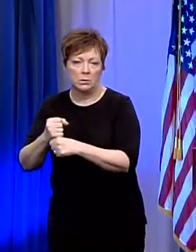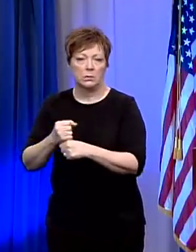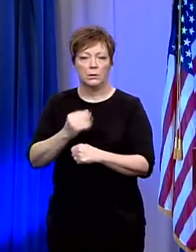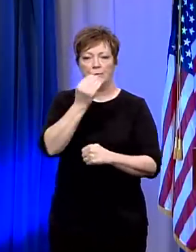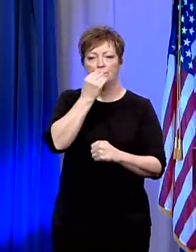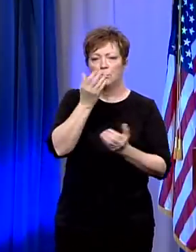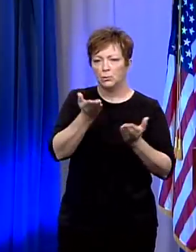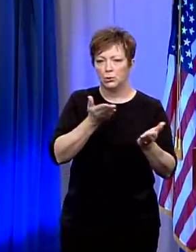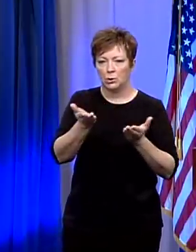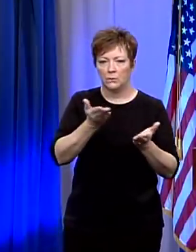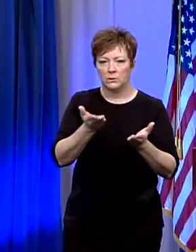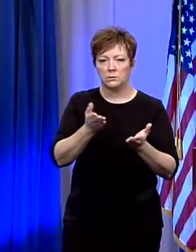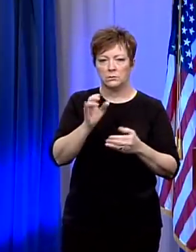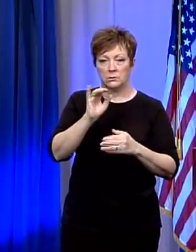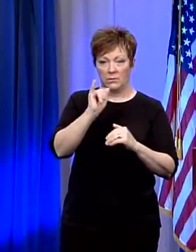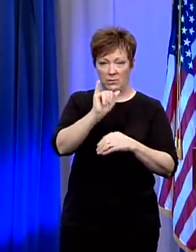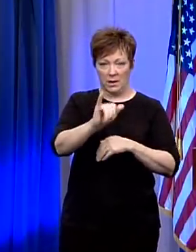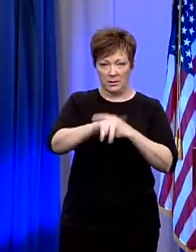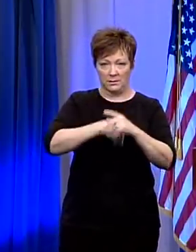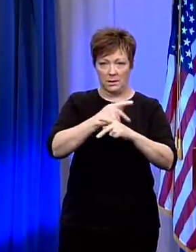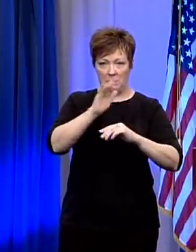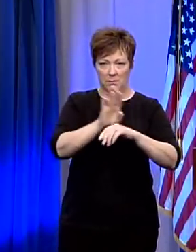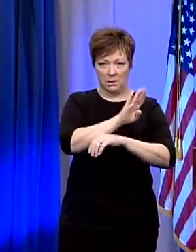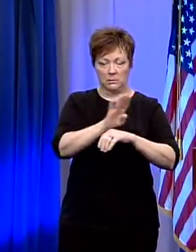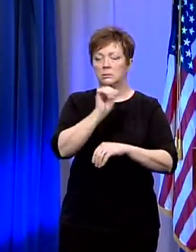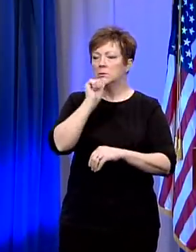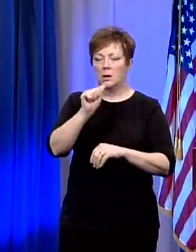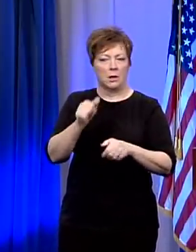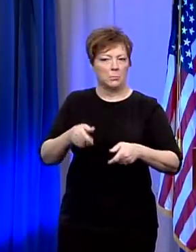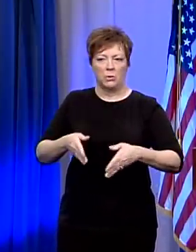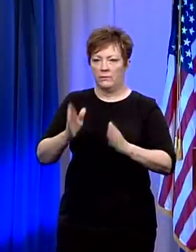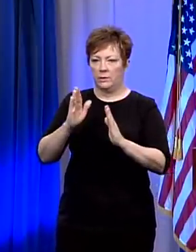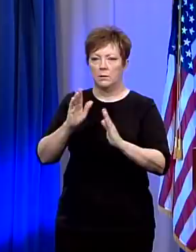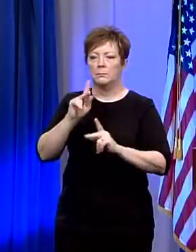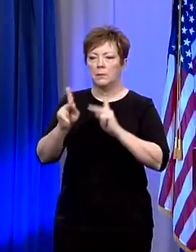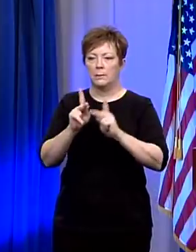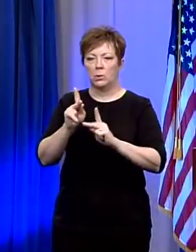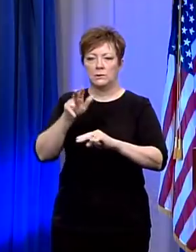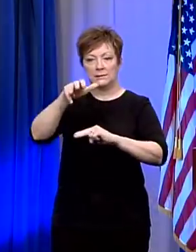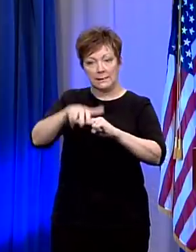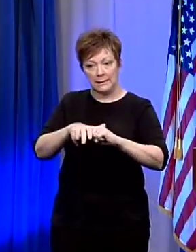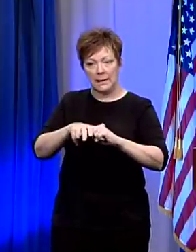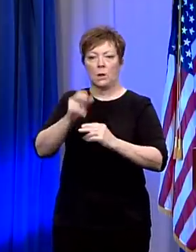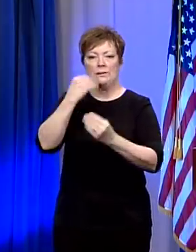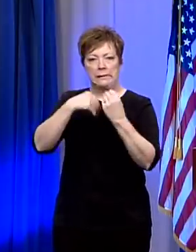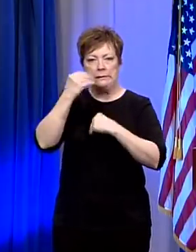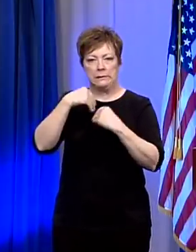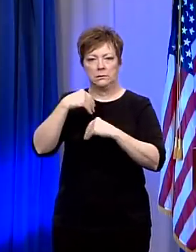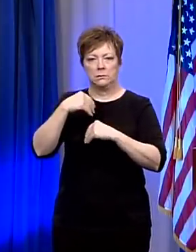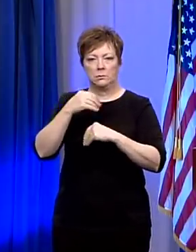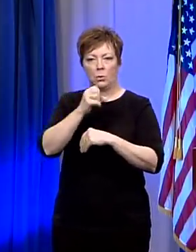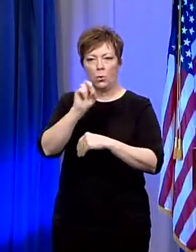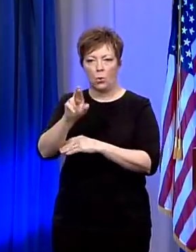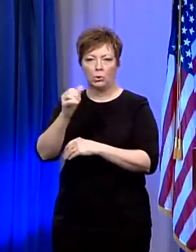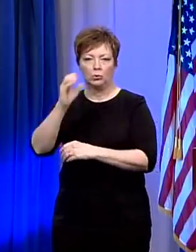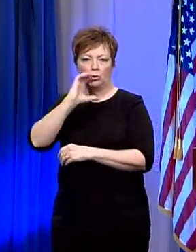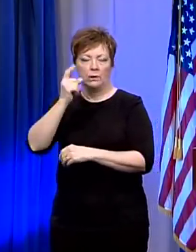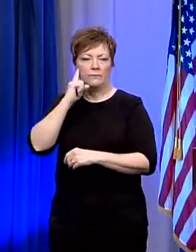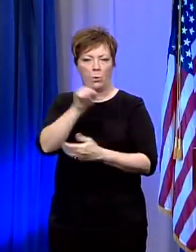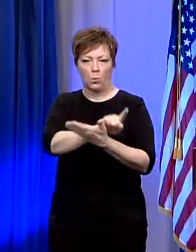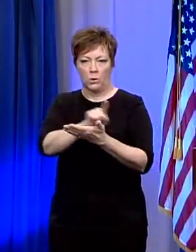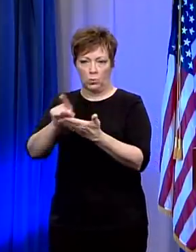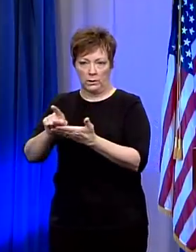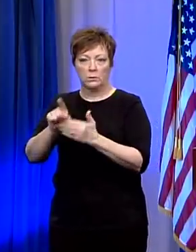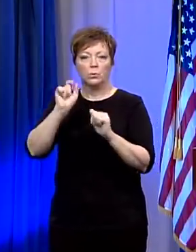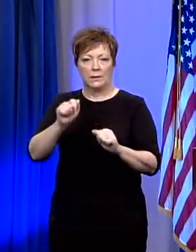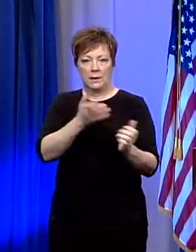service establishment shall not prevent on-premises consumption of food or drink for 1 week. This order will be reevaluated prior